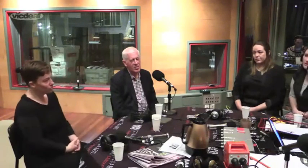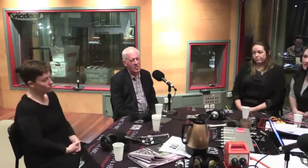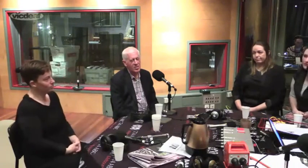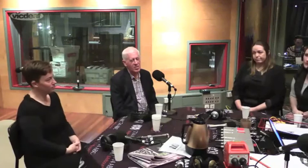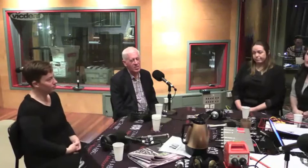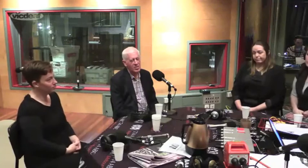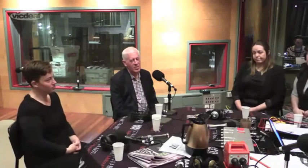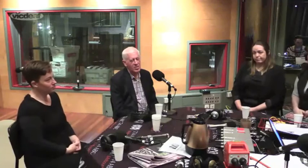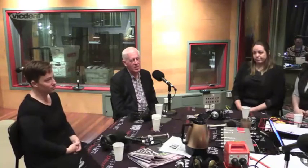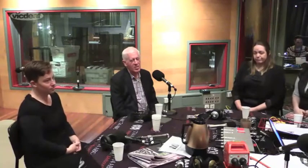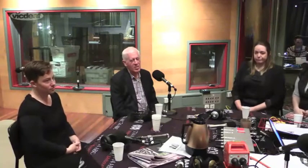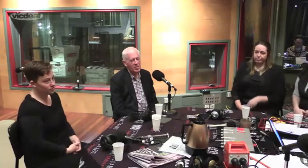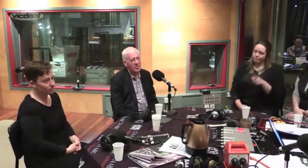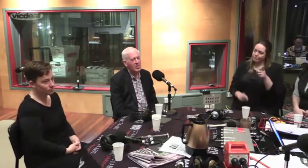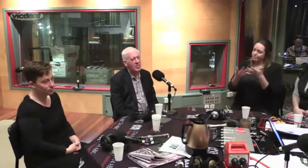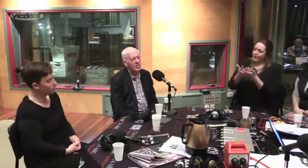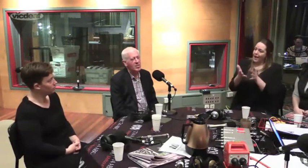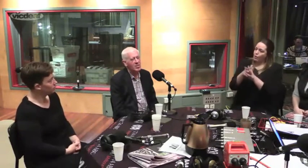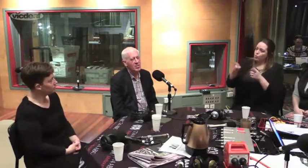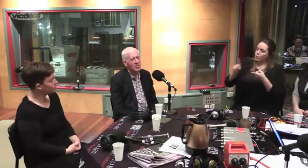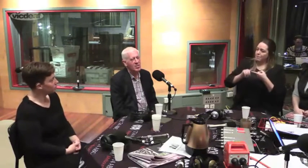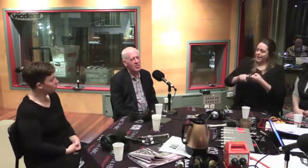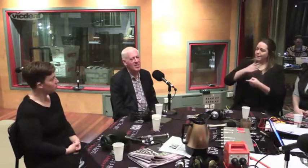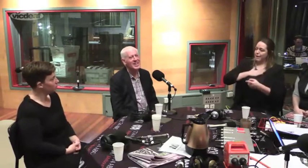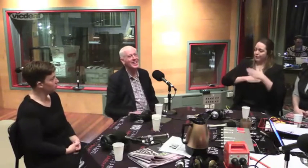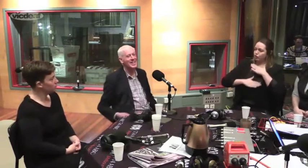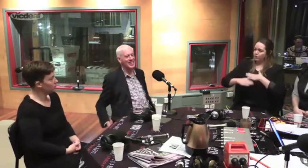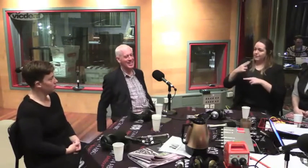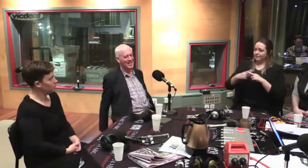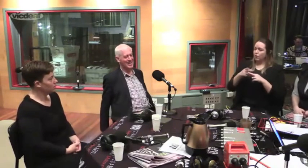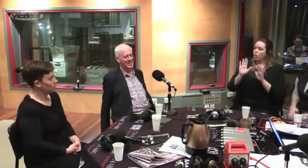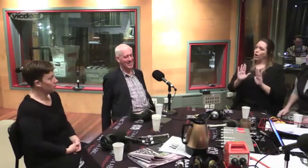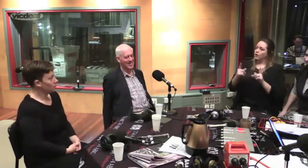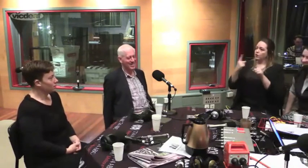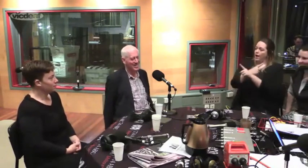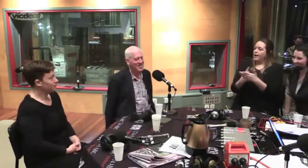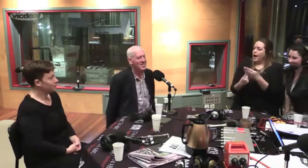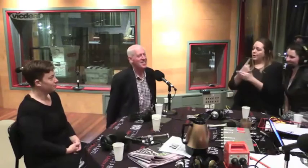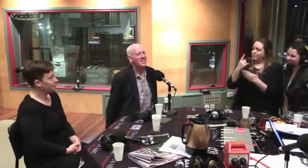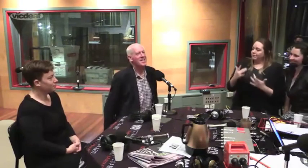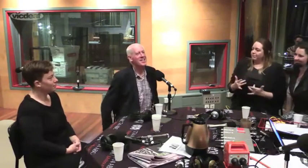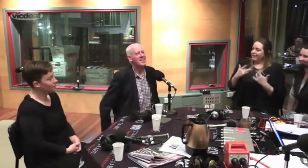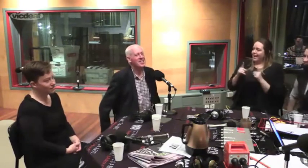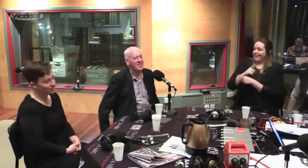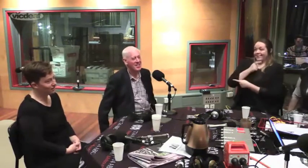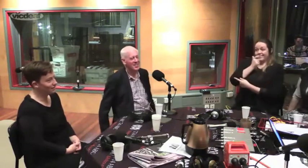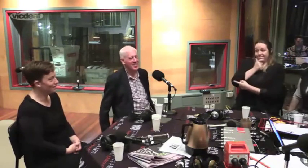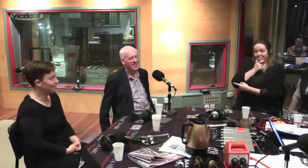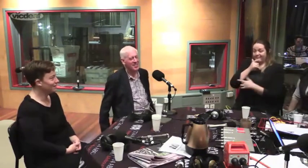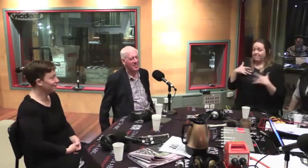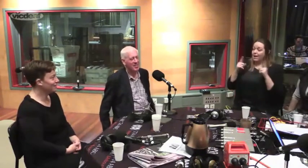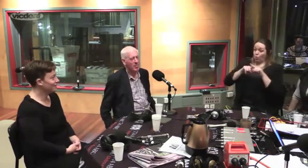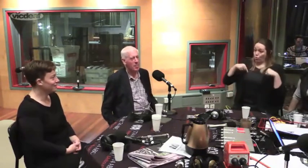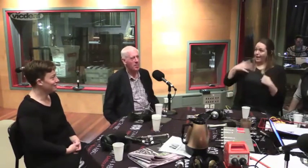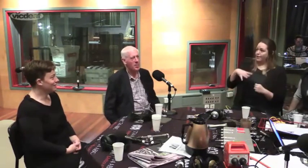think that we'll always have those. How do you maintain patience for this change to happen? It feels like we're requiring you to do